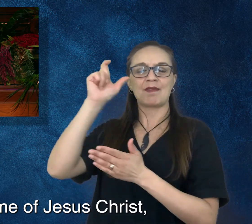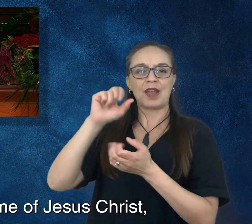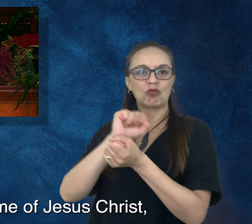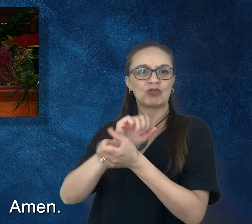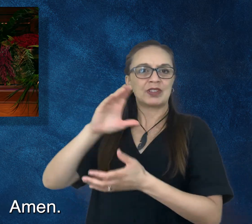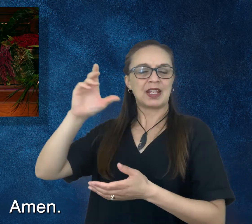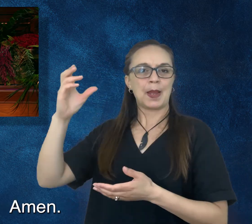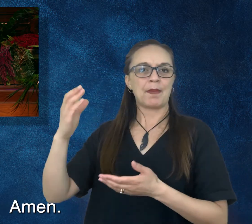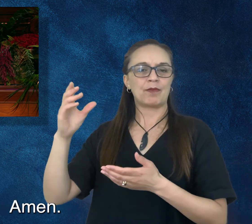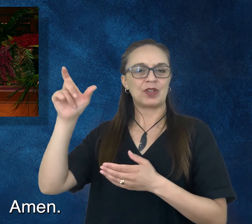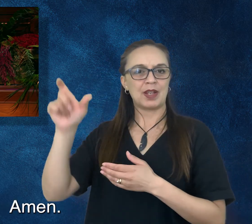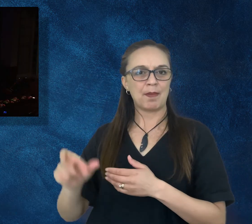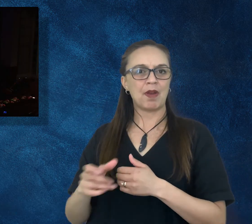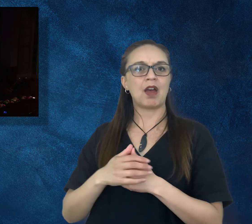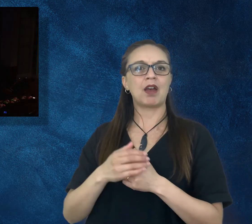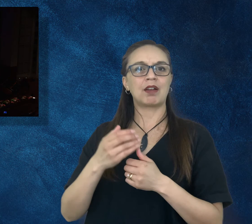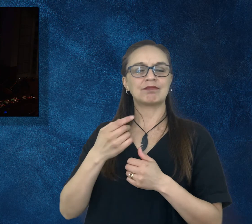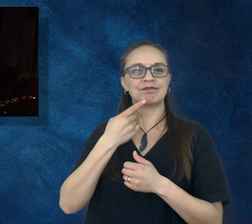Christ. Amen.